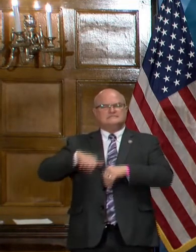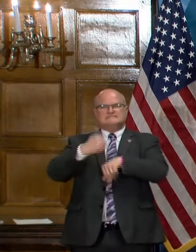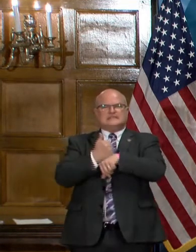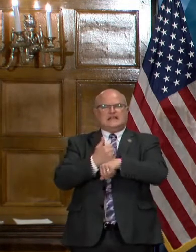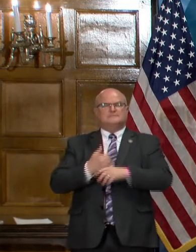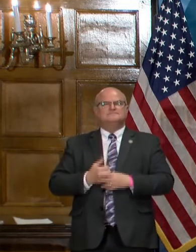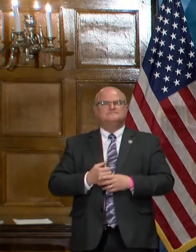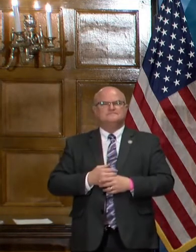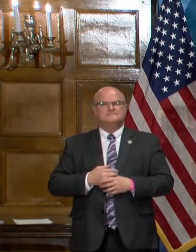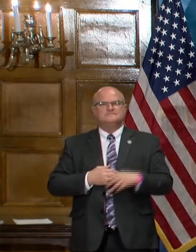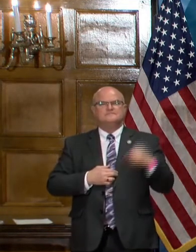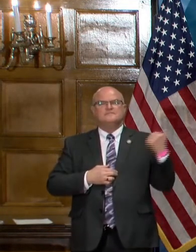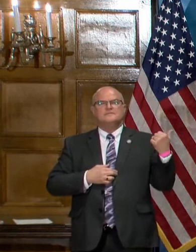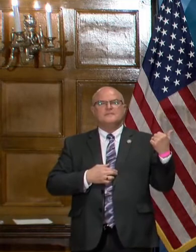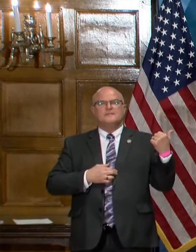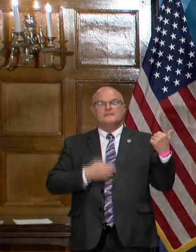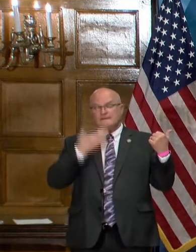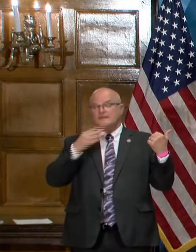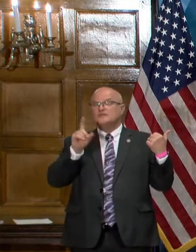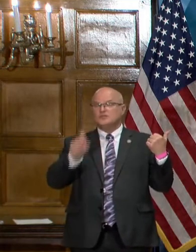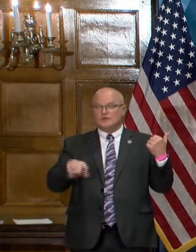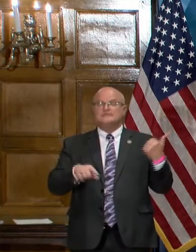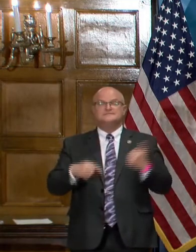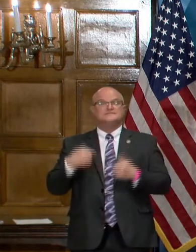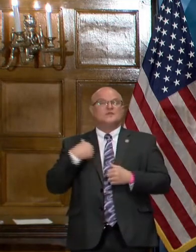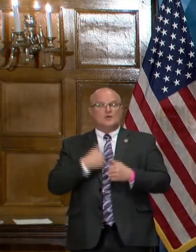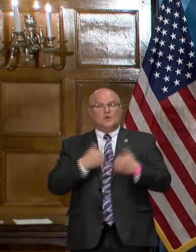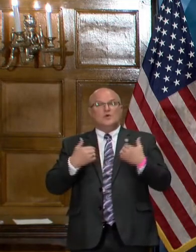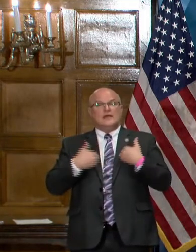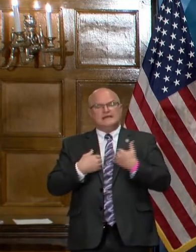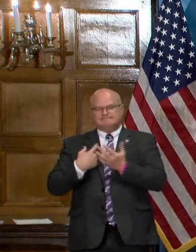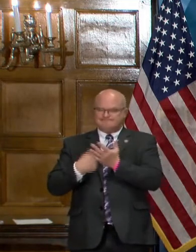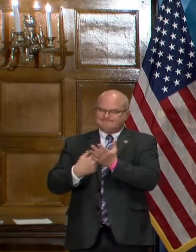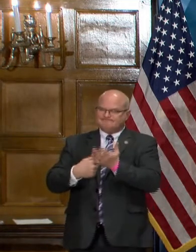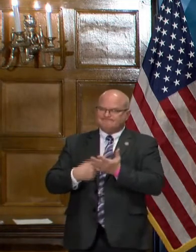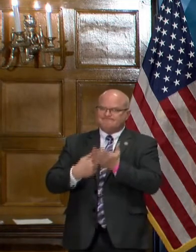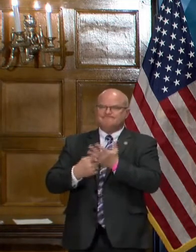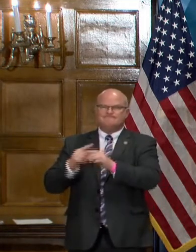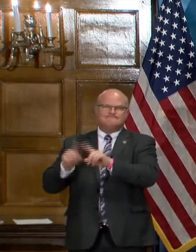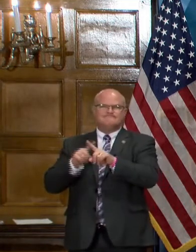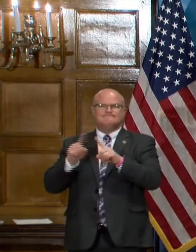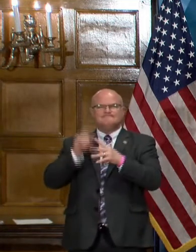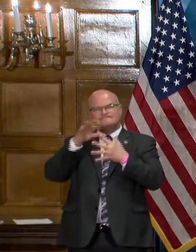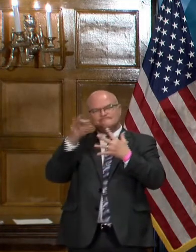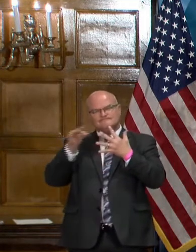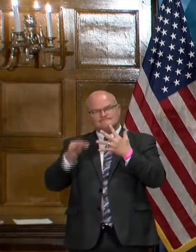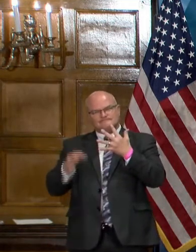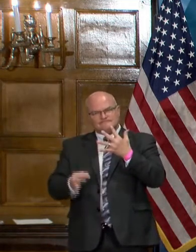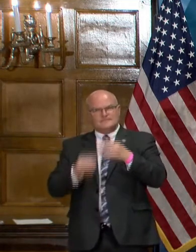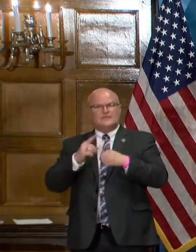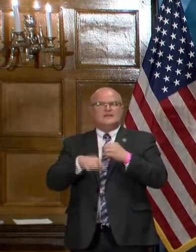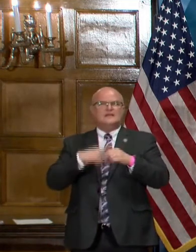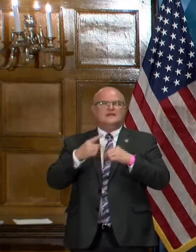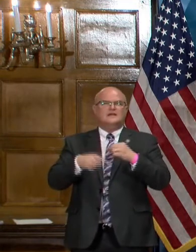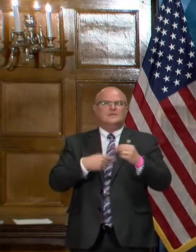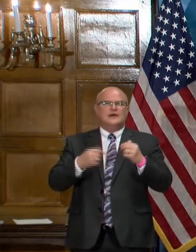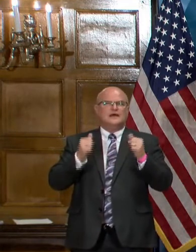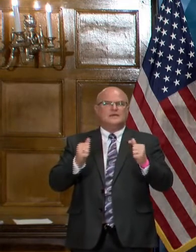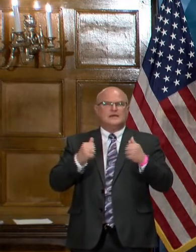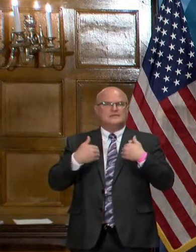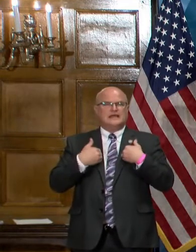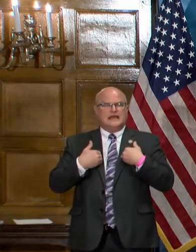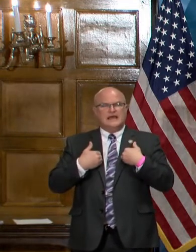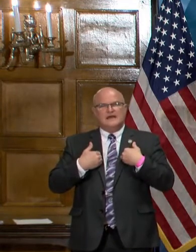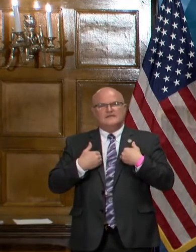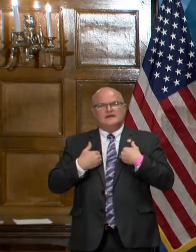that? It's a very good question, and we have discussed many different options in terms of being able to